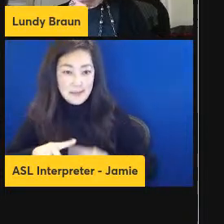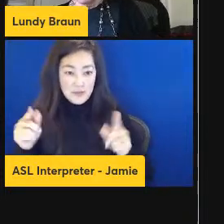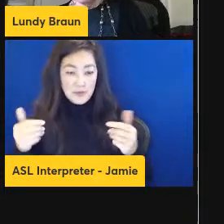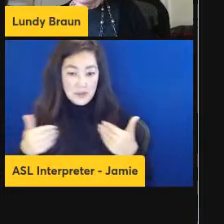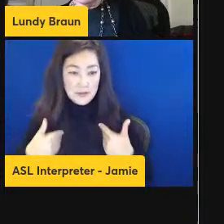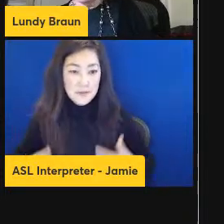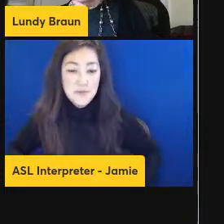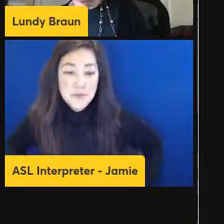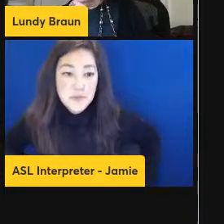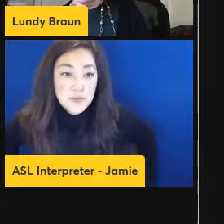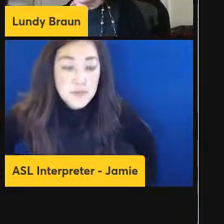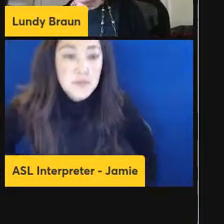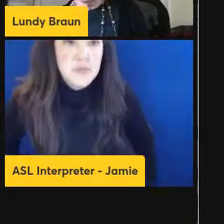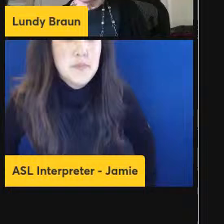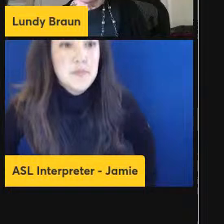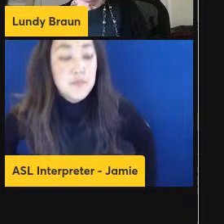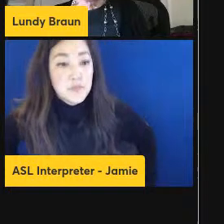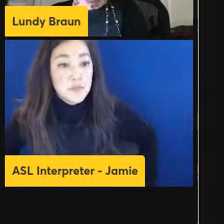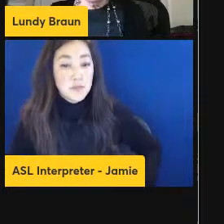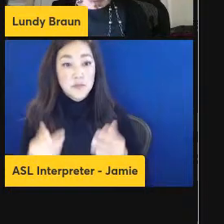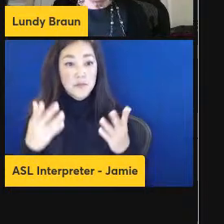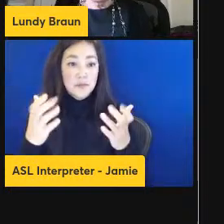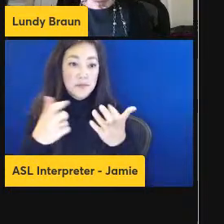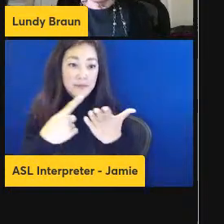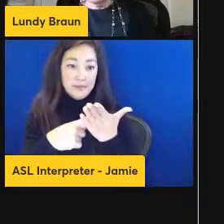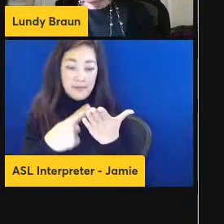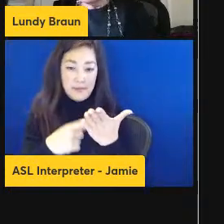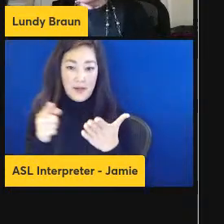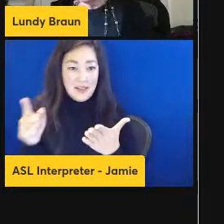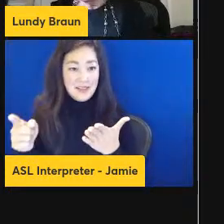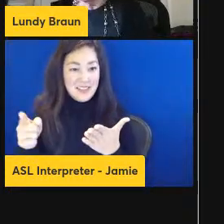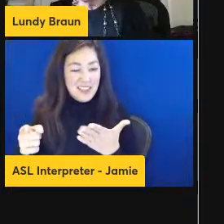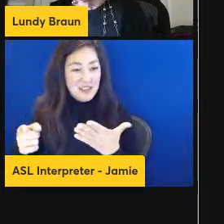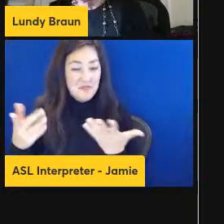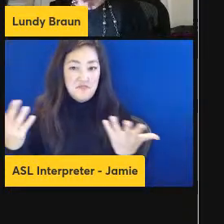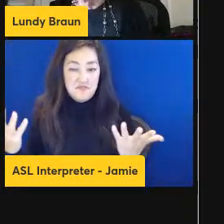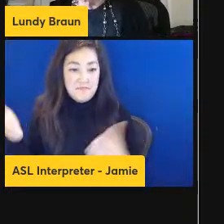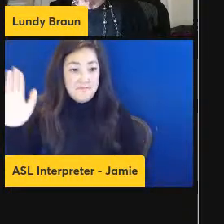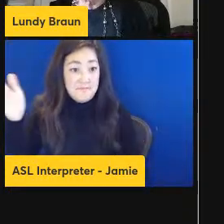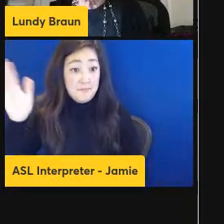Let me begin by placing this talk on the history.